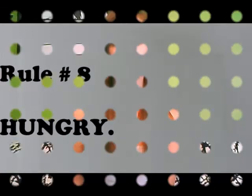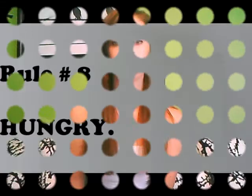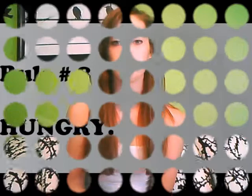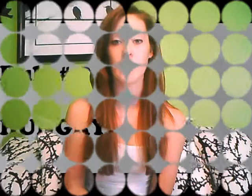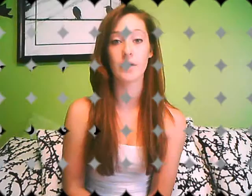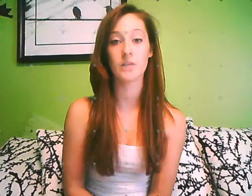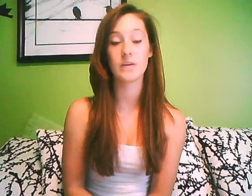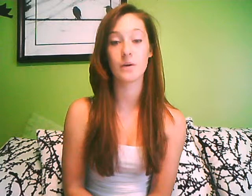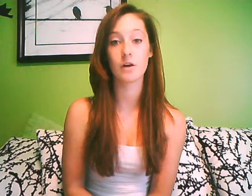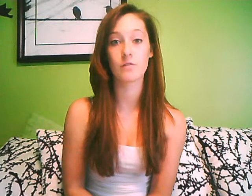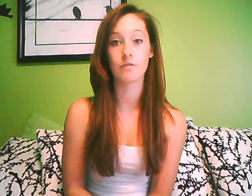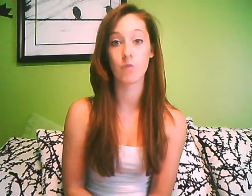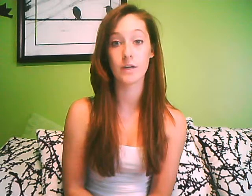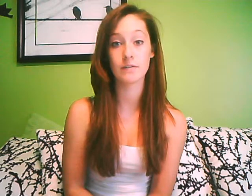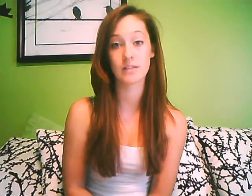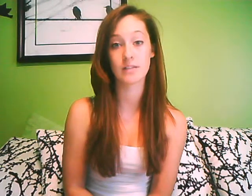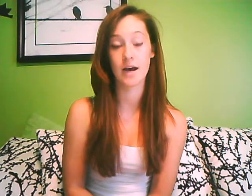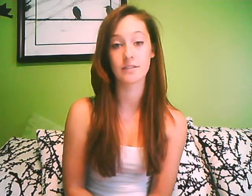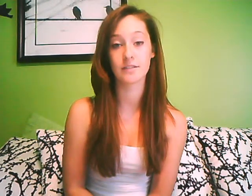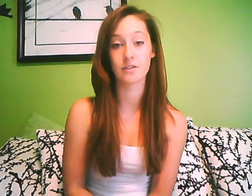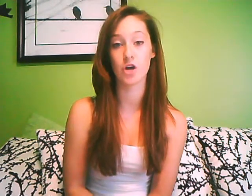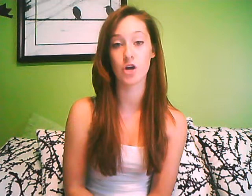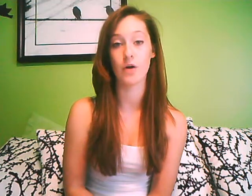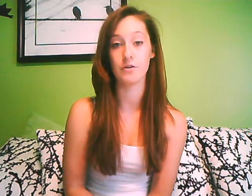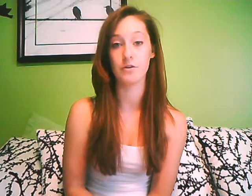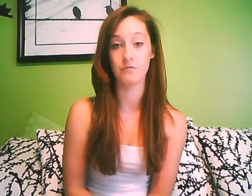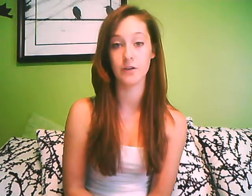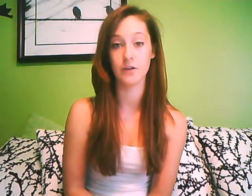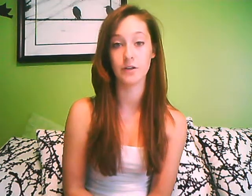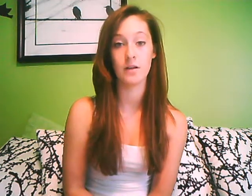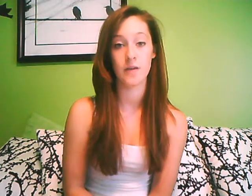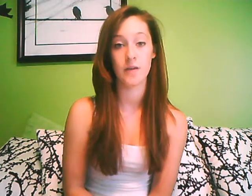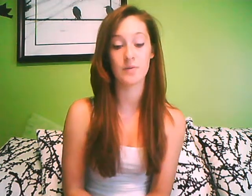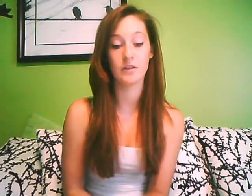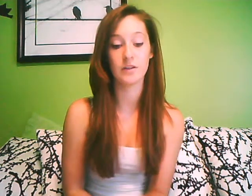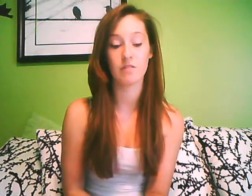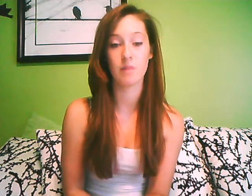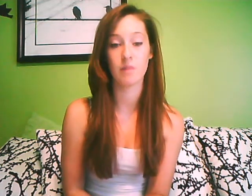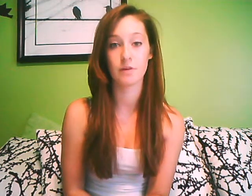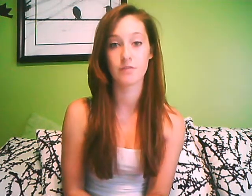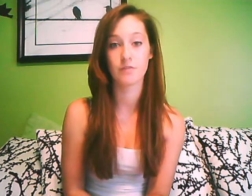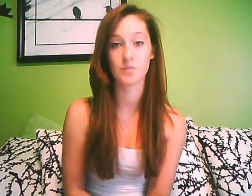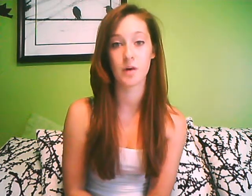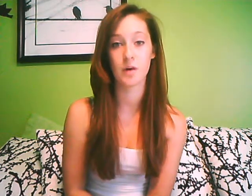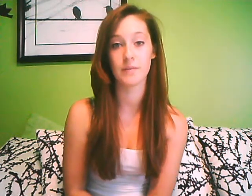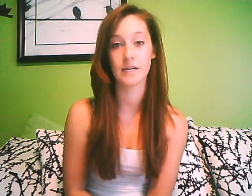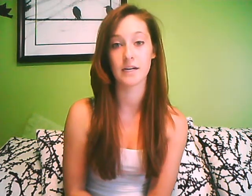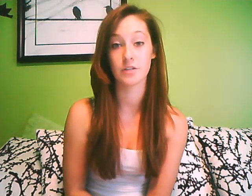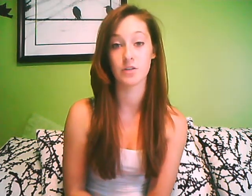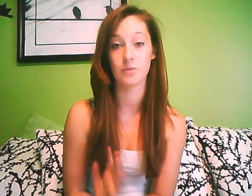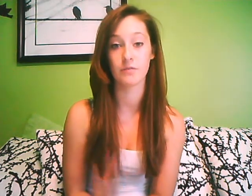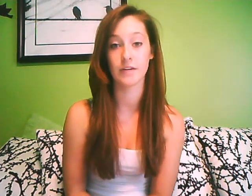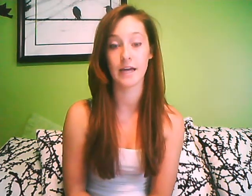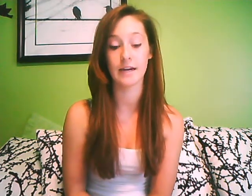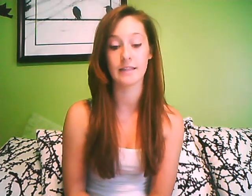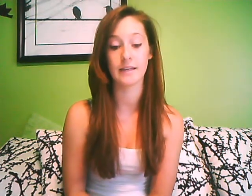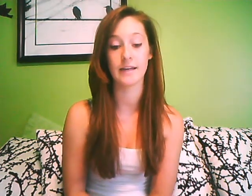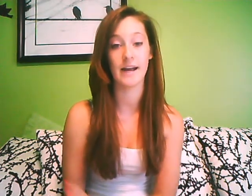Now we're going to be going over the 40 different signs to show how you feel. I'm going to be looking in my book for this part because I just don't want to forget anything and I